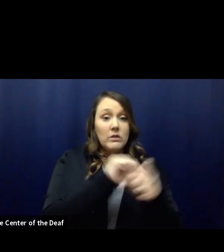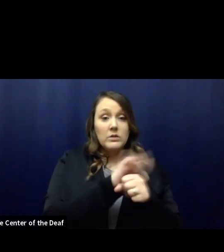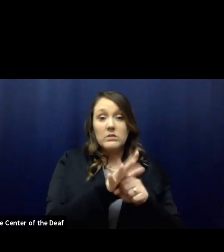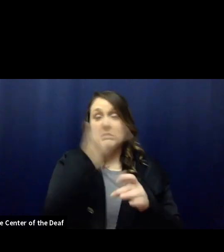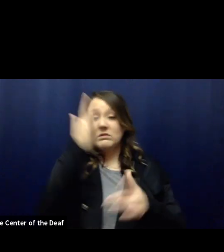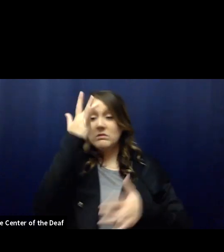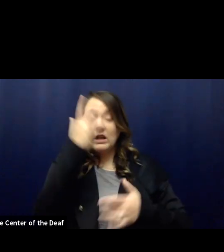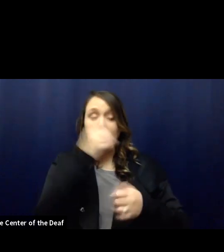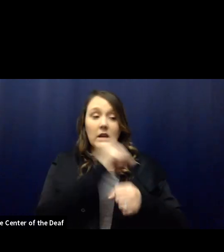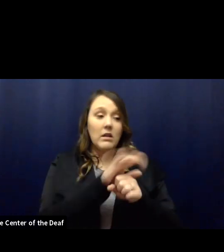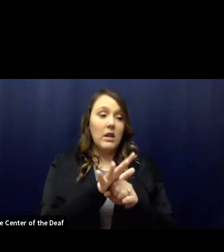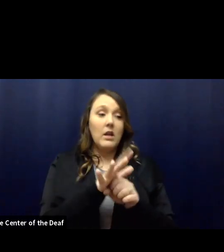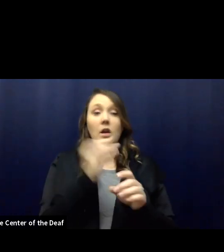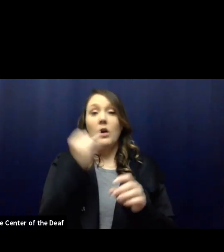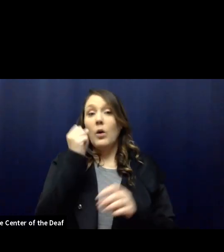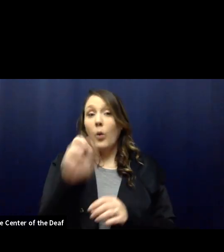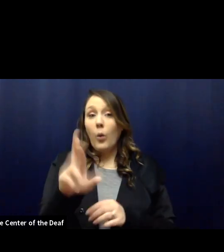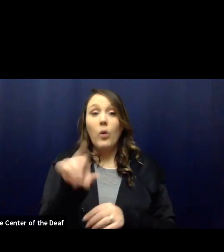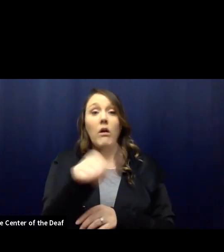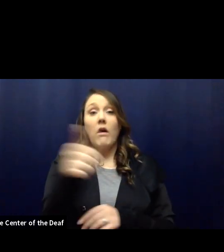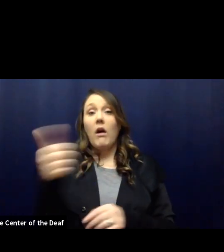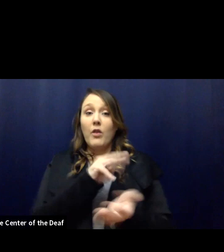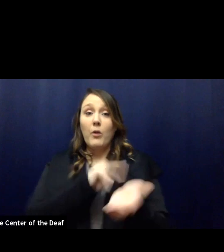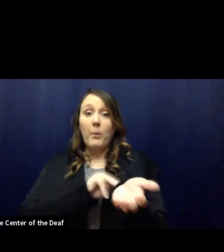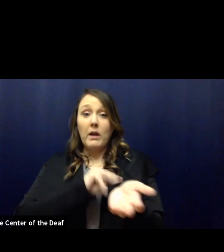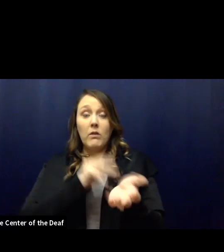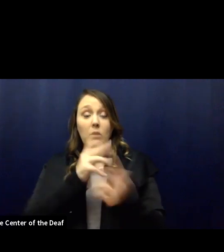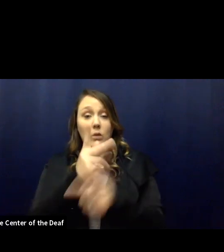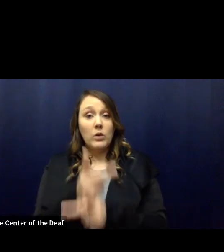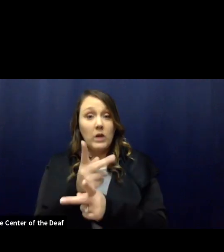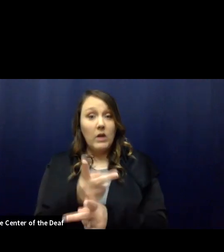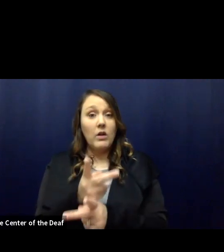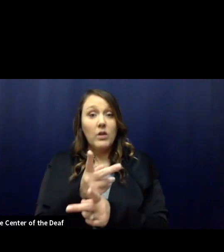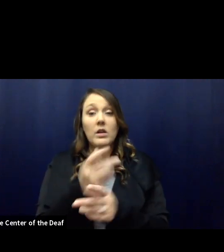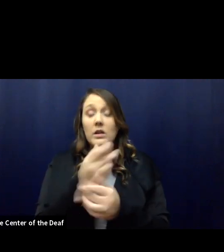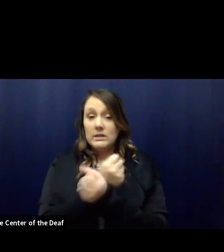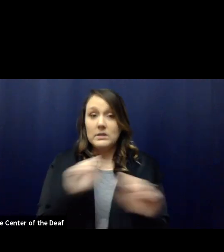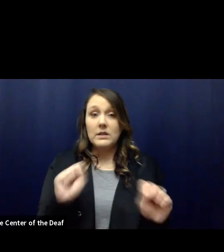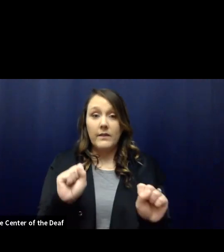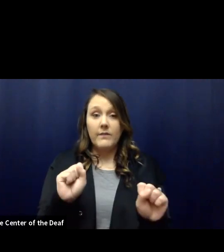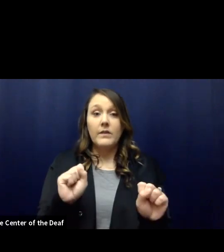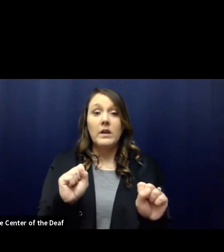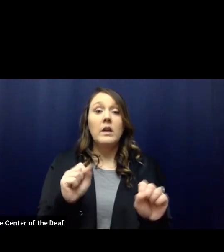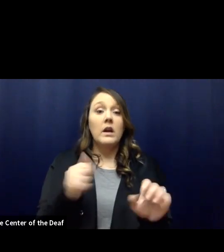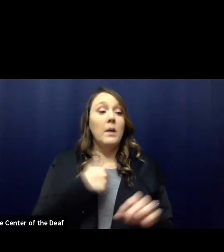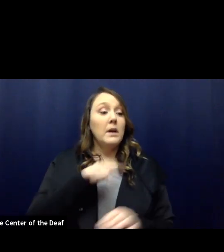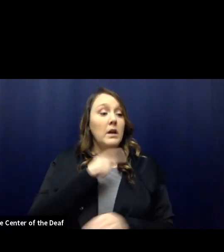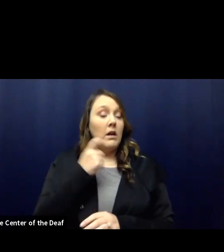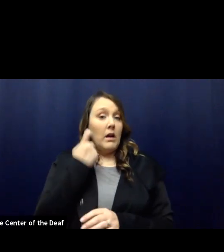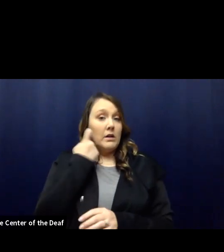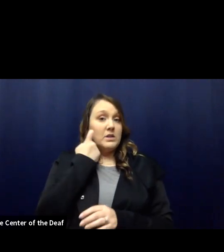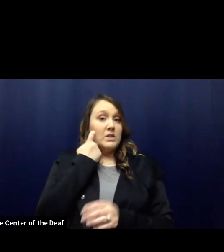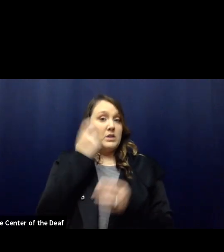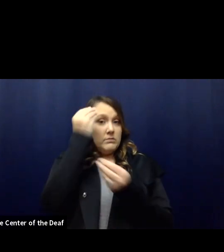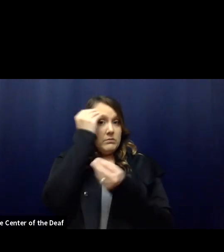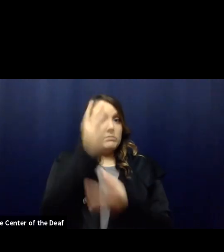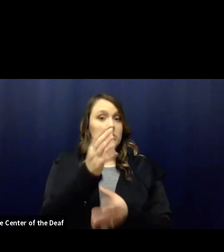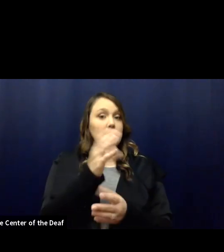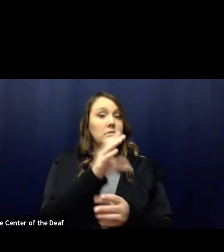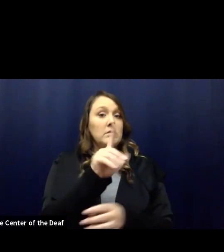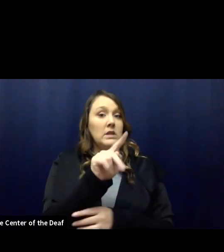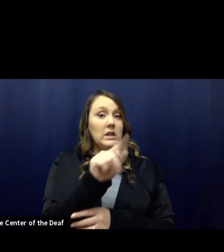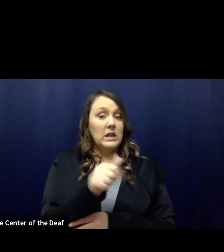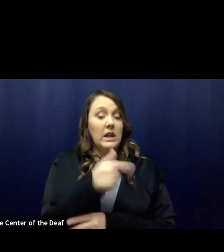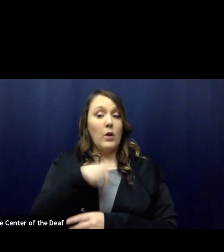for non-COVID related issues. We are not, despite the data that I just presented, we are not overrun with COVID. Despite